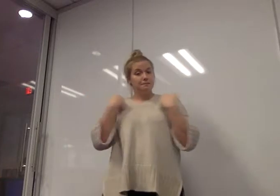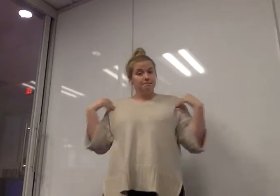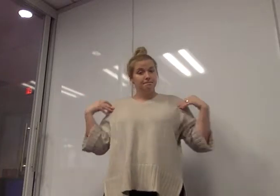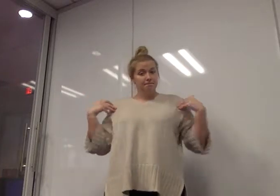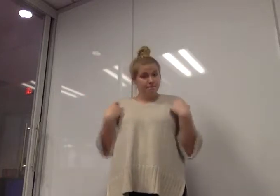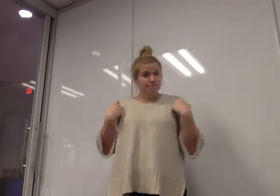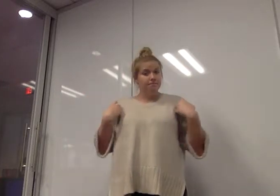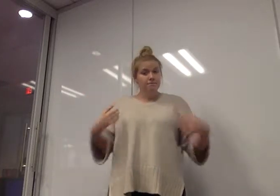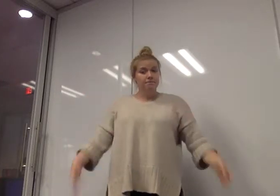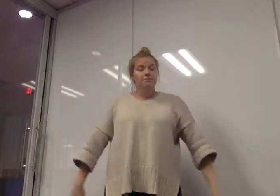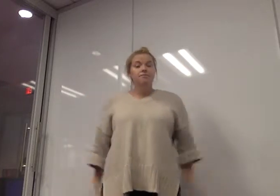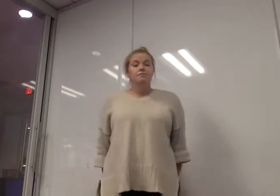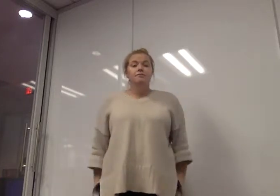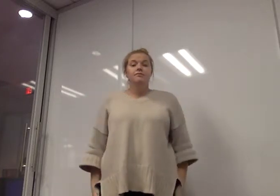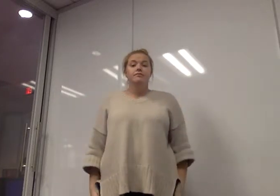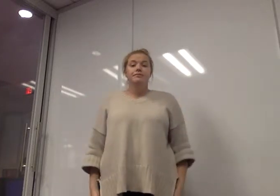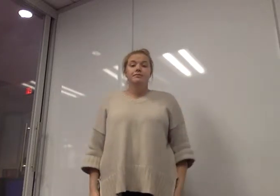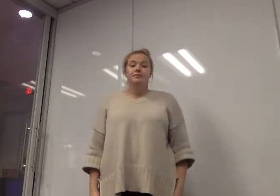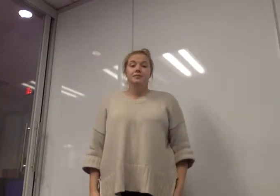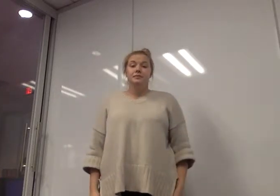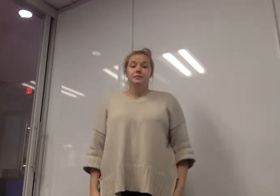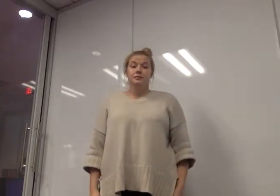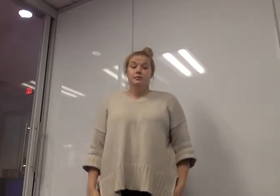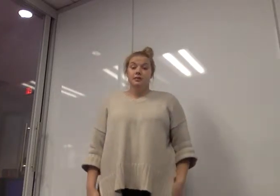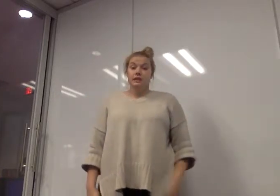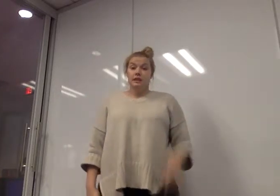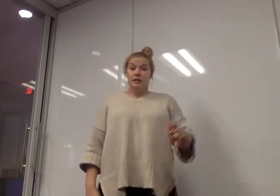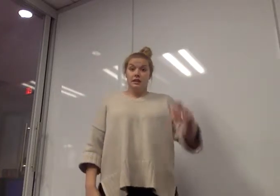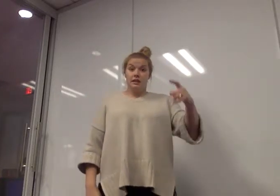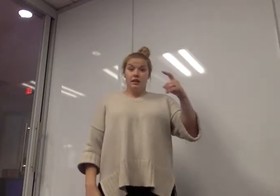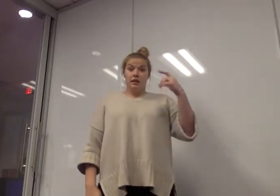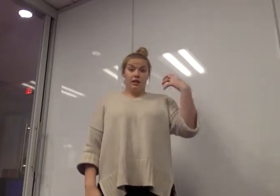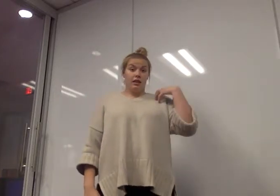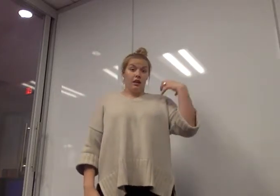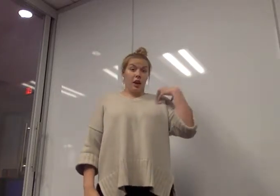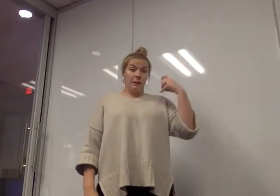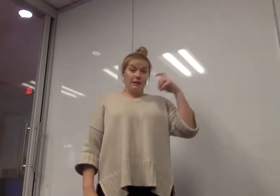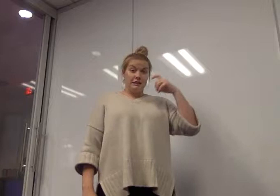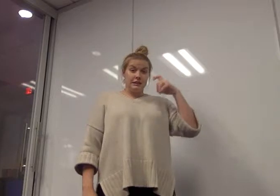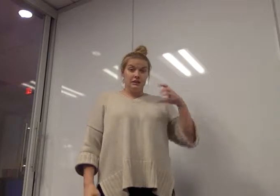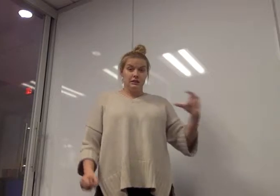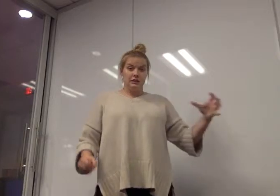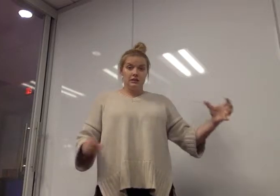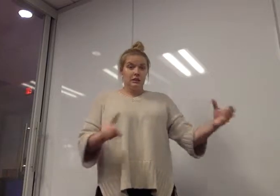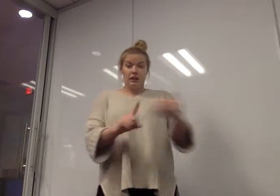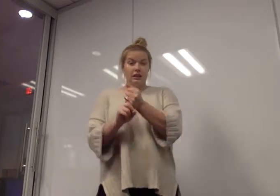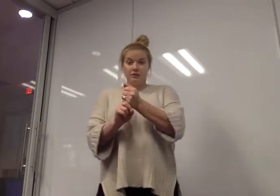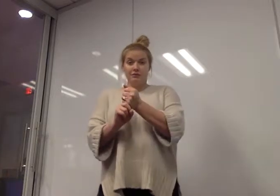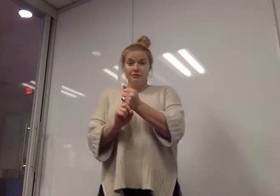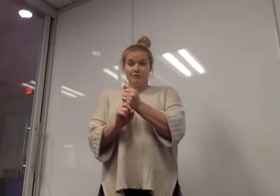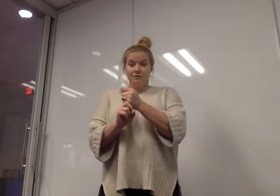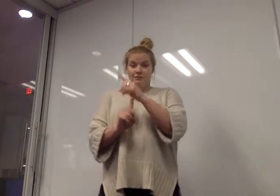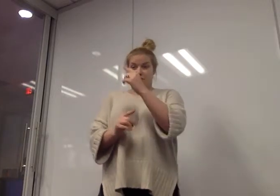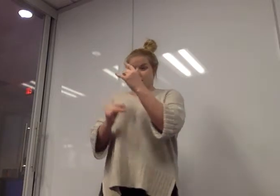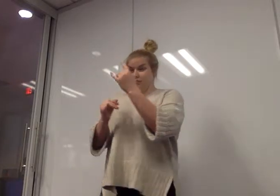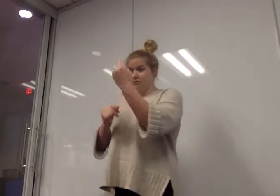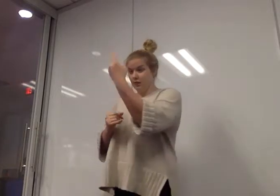primate hierarchies, if an alpha needs to take over, if an individual needs to take over an alpha role sort of